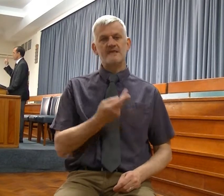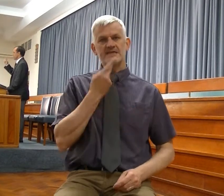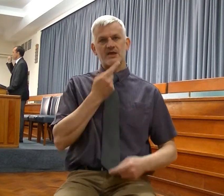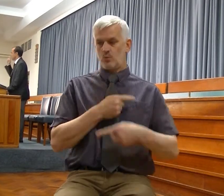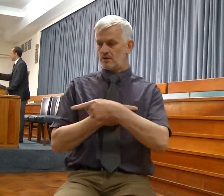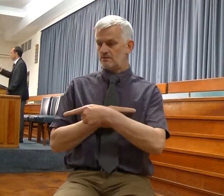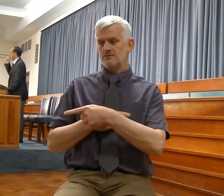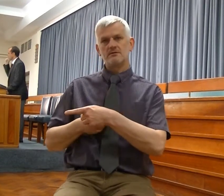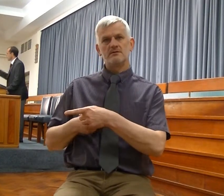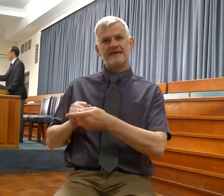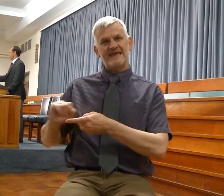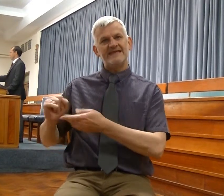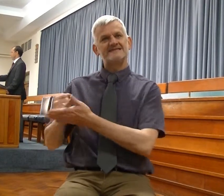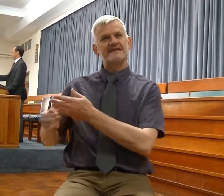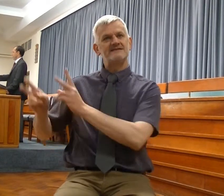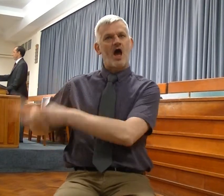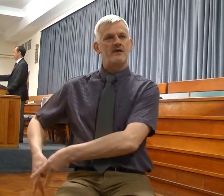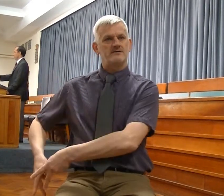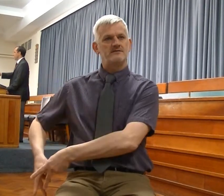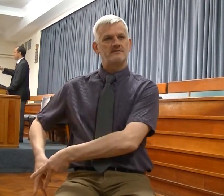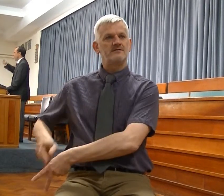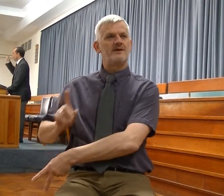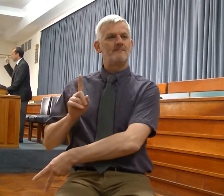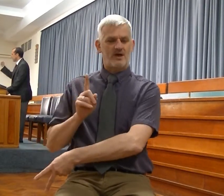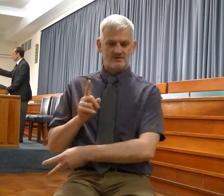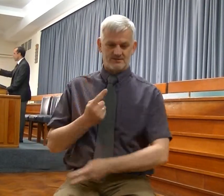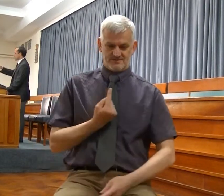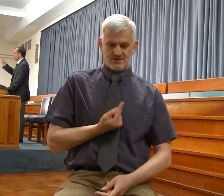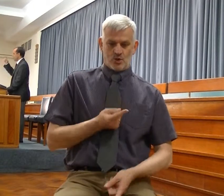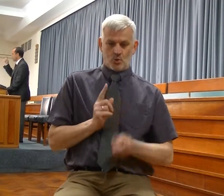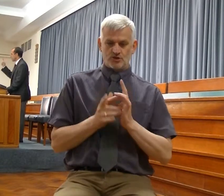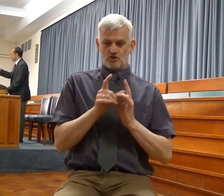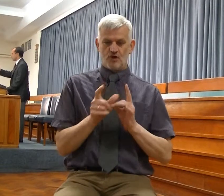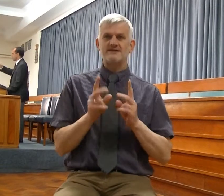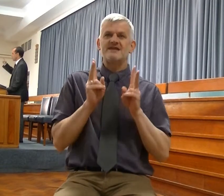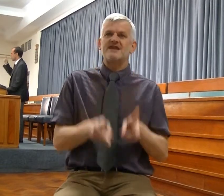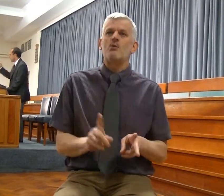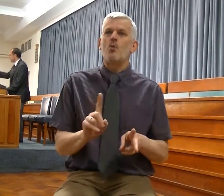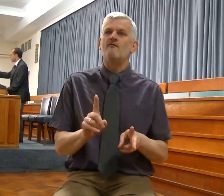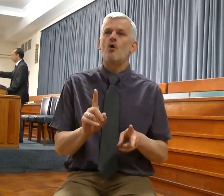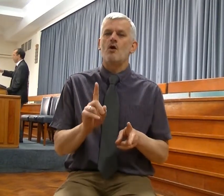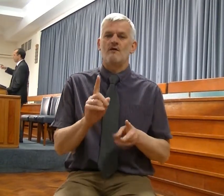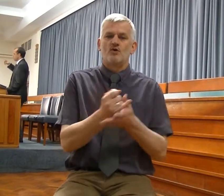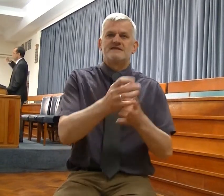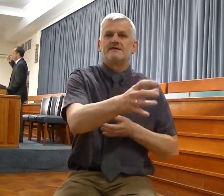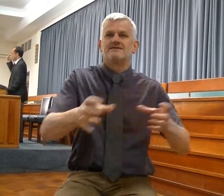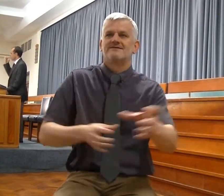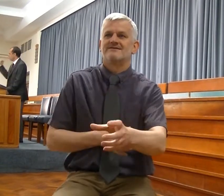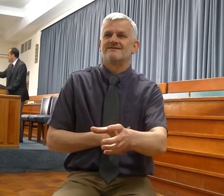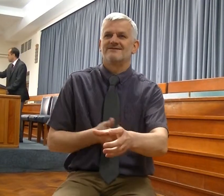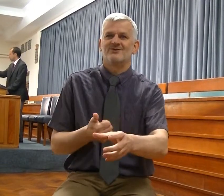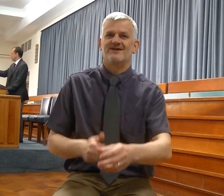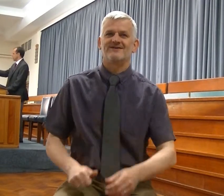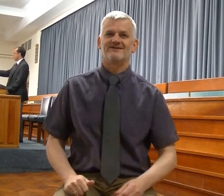Lord Jesus Christ died for sins. And on that cross, while Jesus was hanged, while